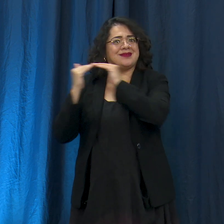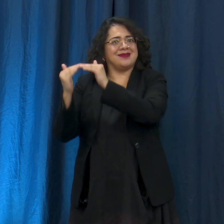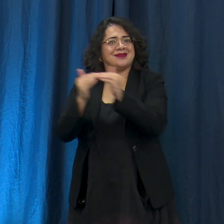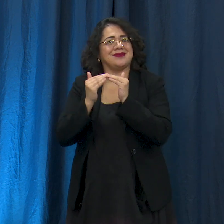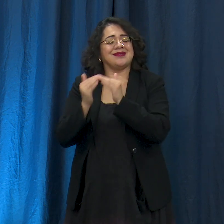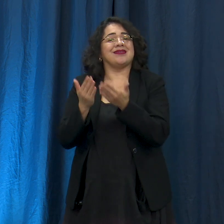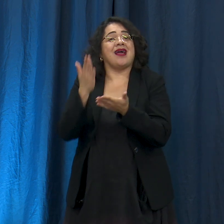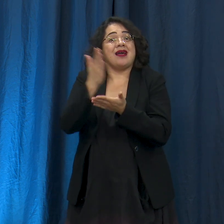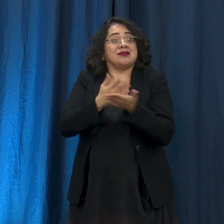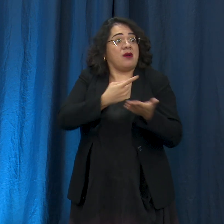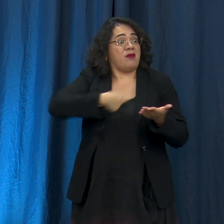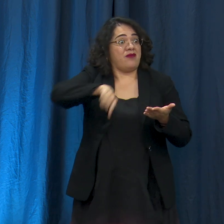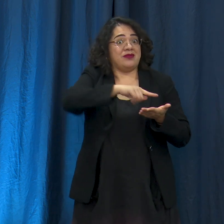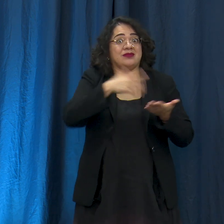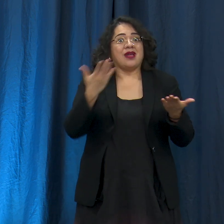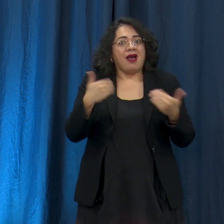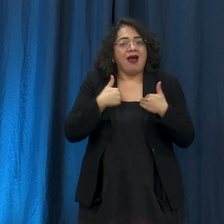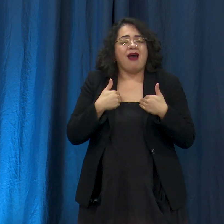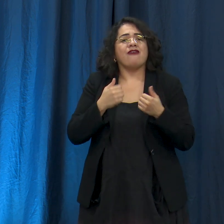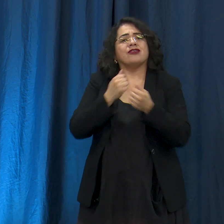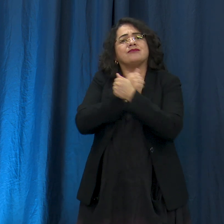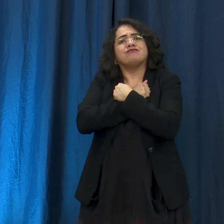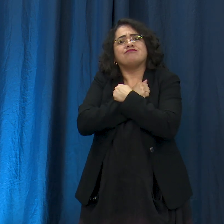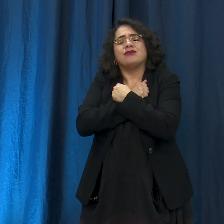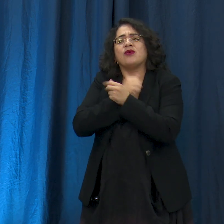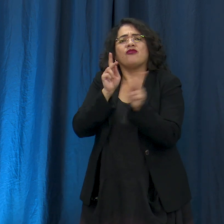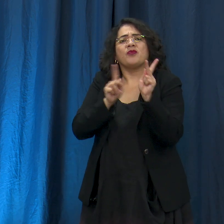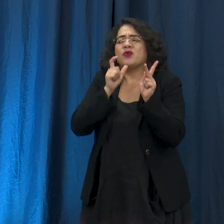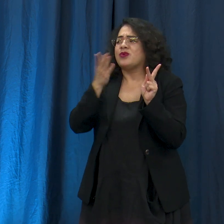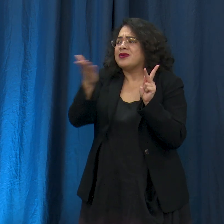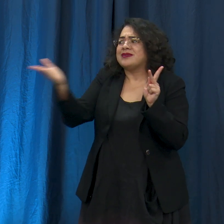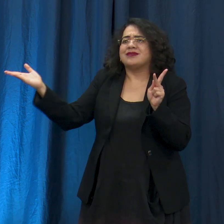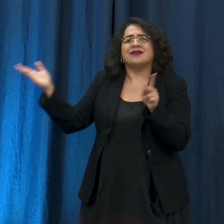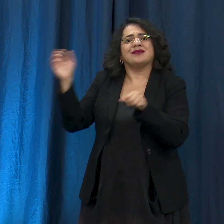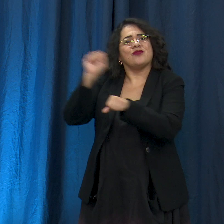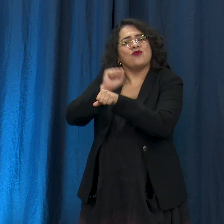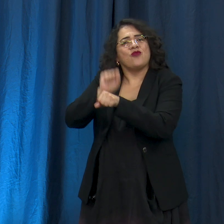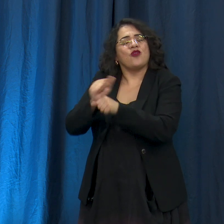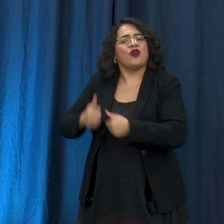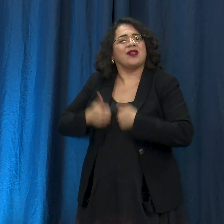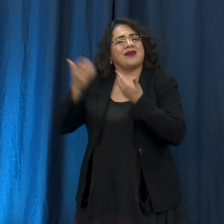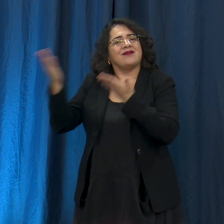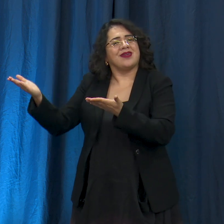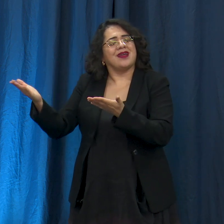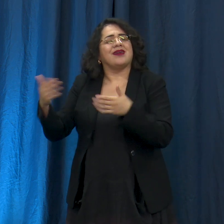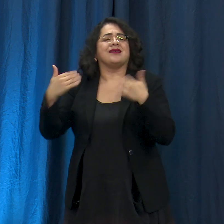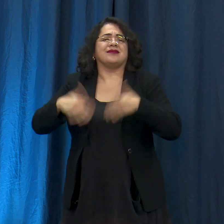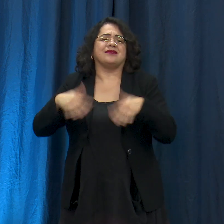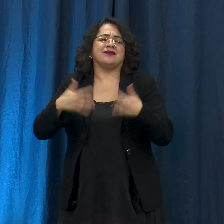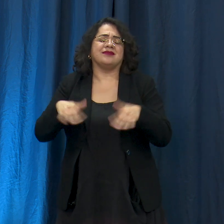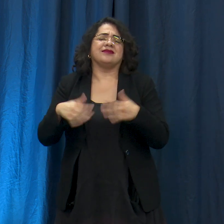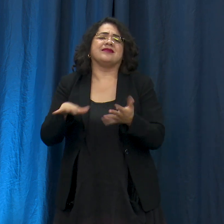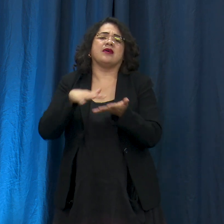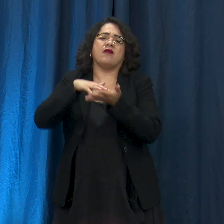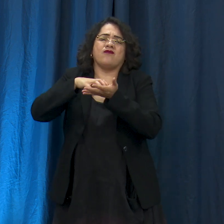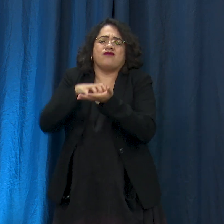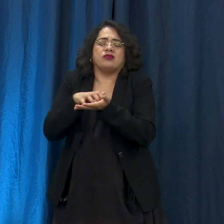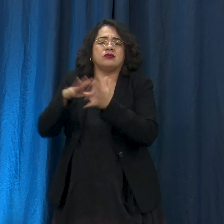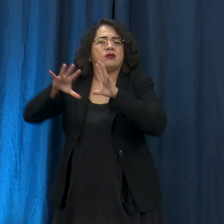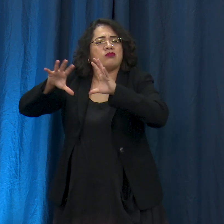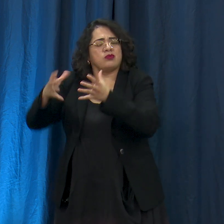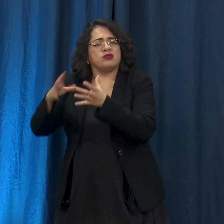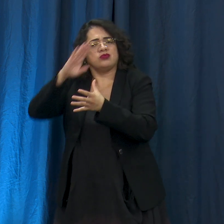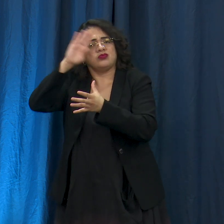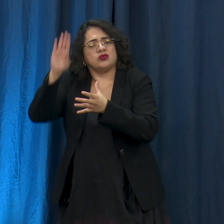these facilities. We are doing everything we can to control the spread among this vulnerable population. We have been able to